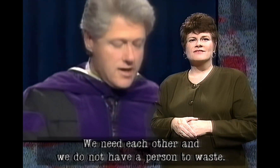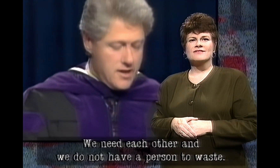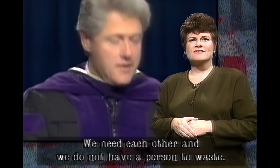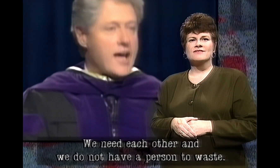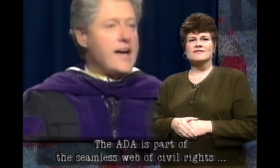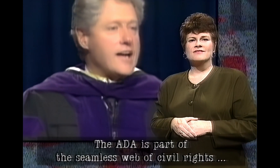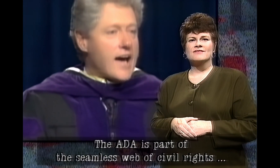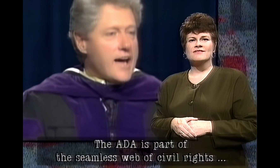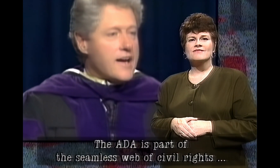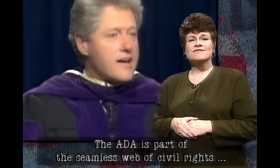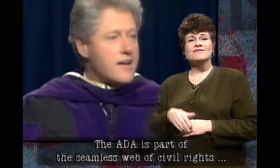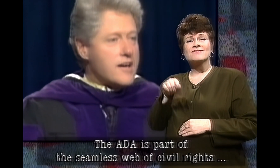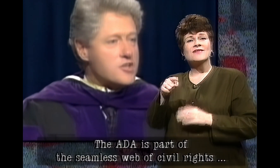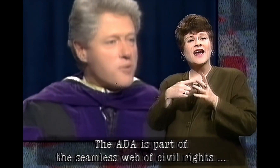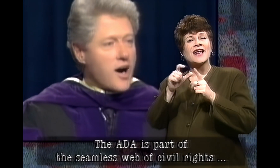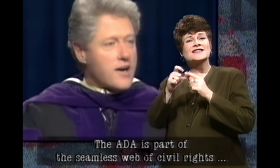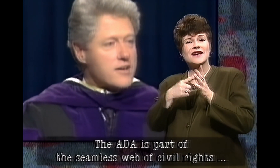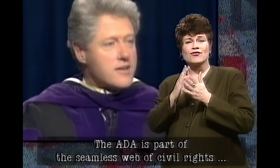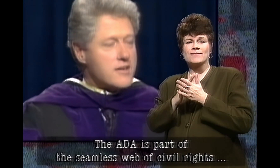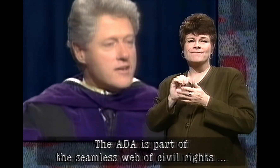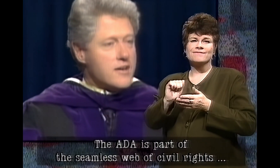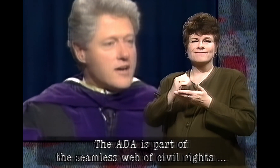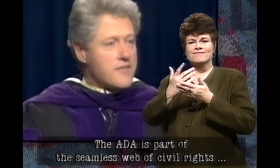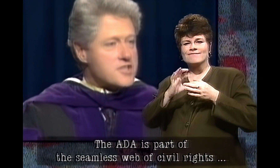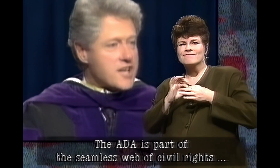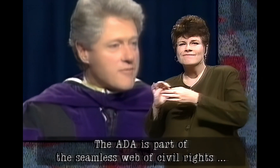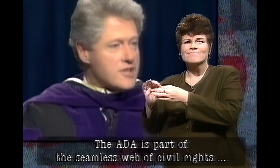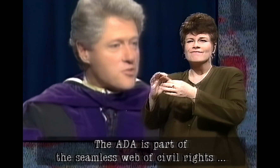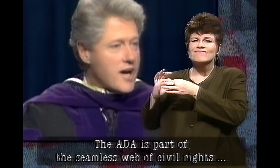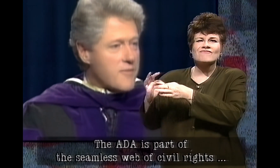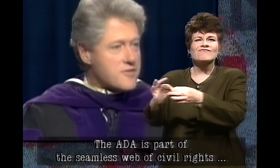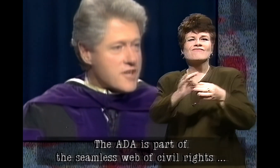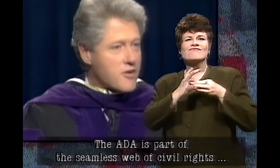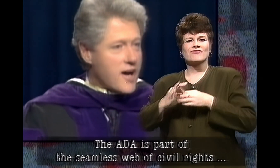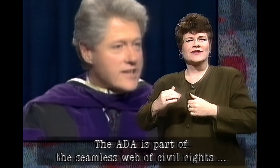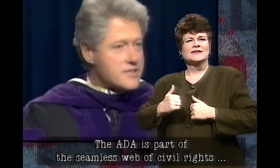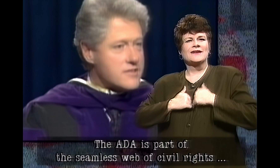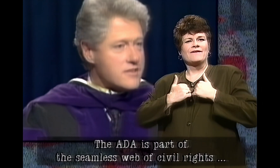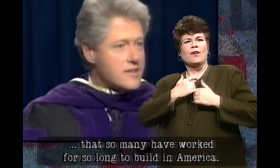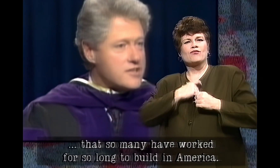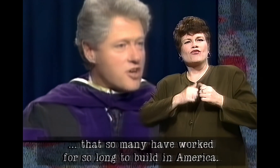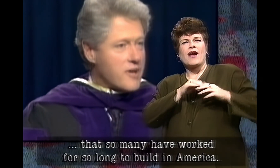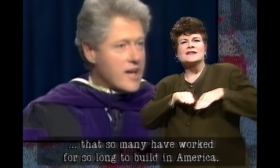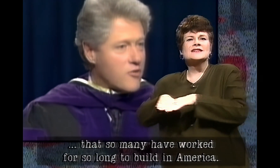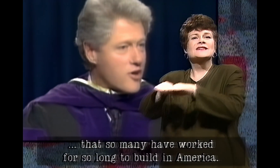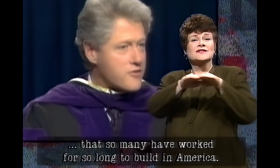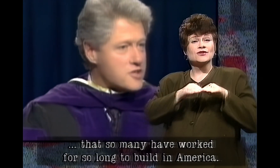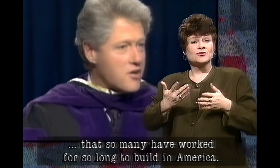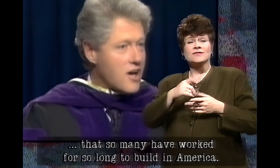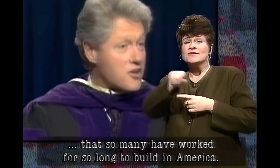The ADA is part of the seamless web of civil rights that so many have worked for so long to build